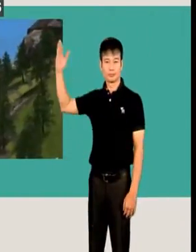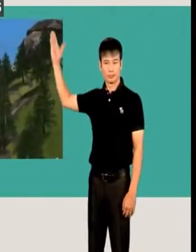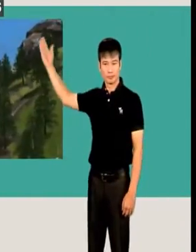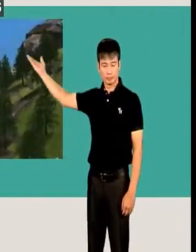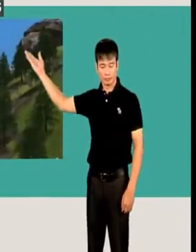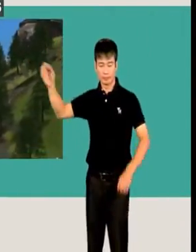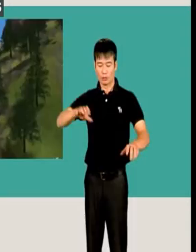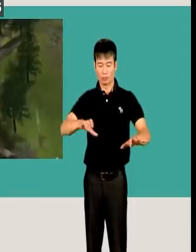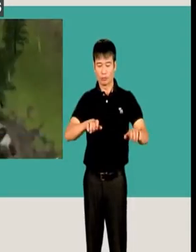landslides,